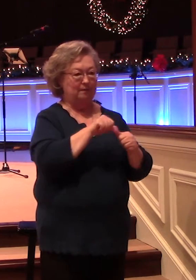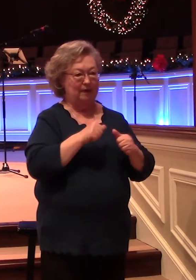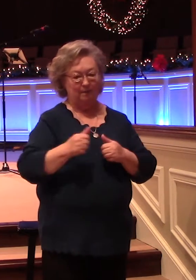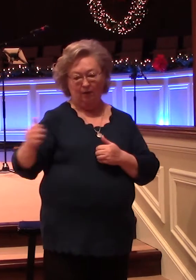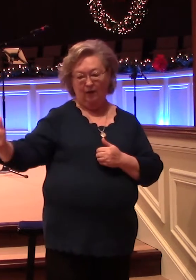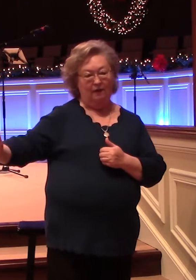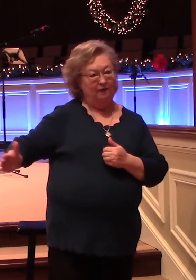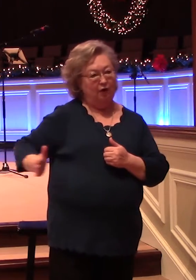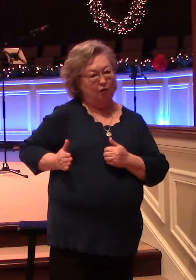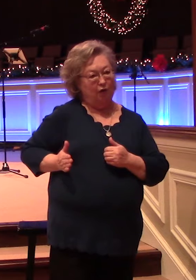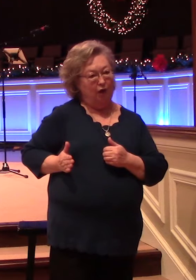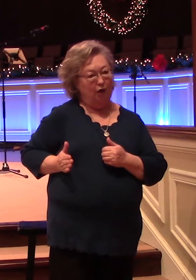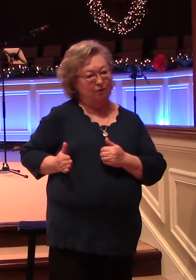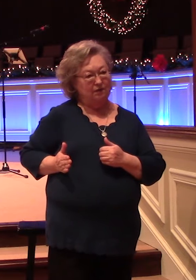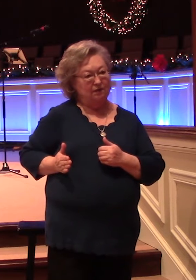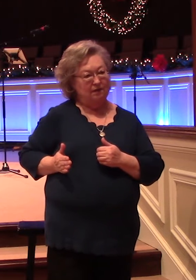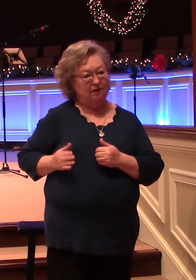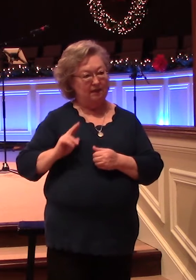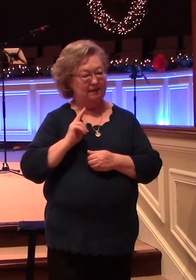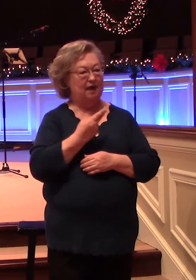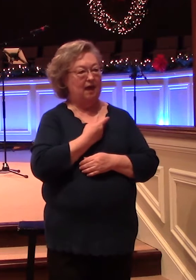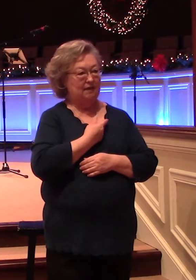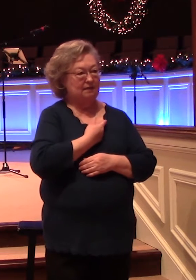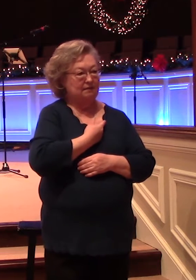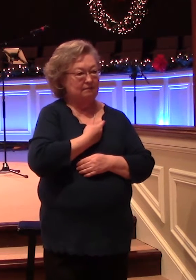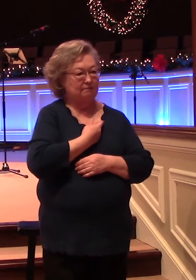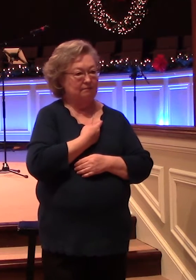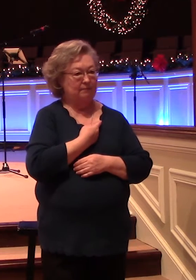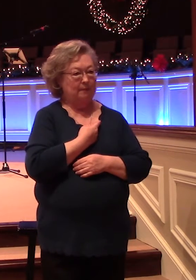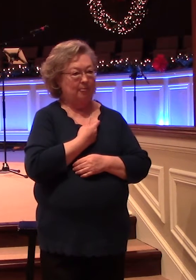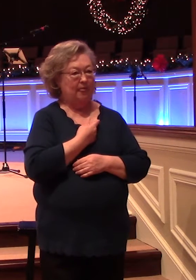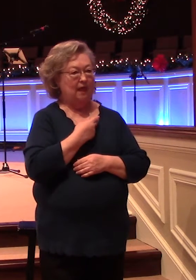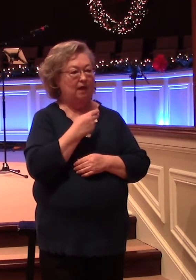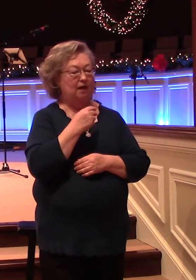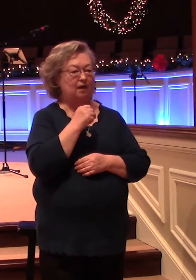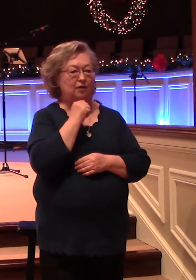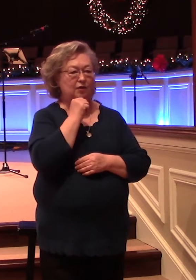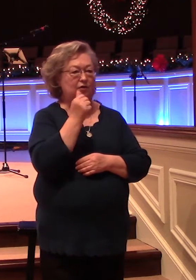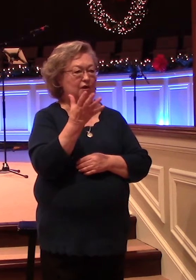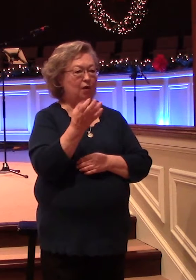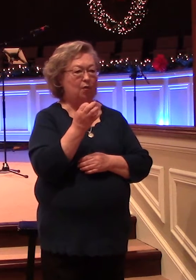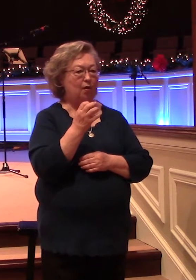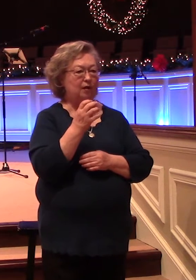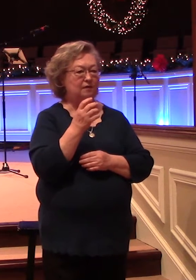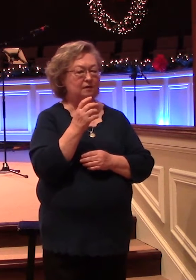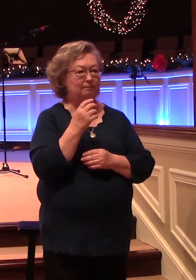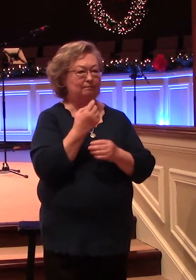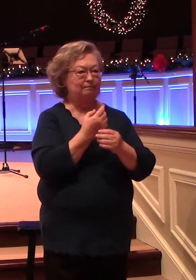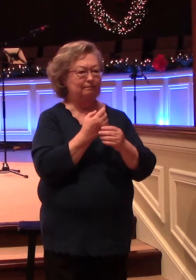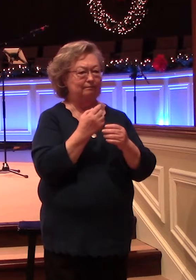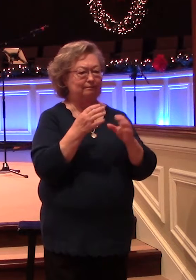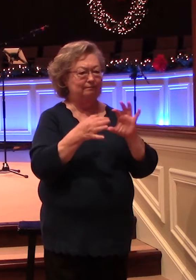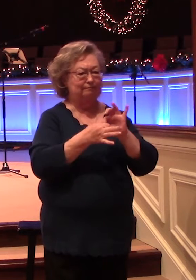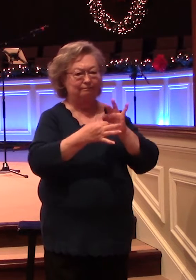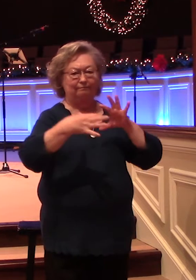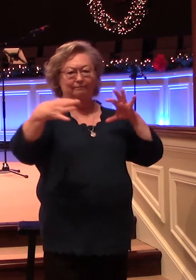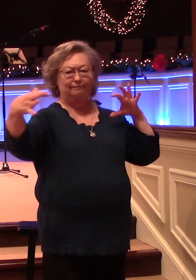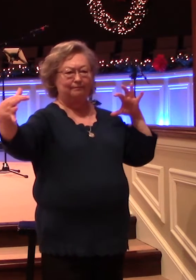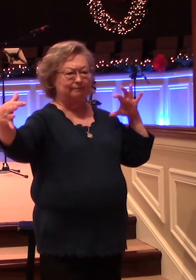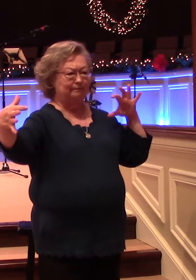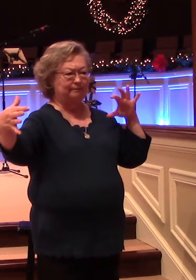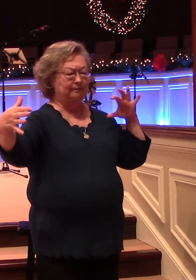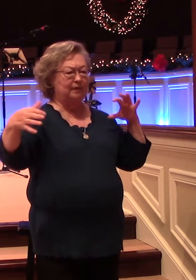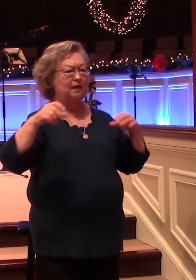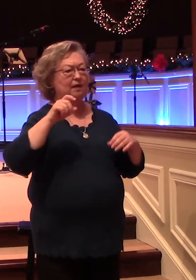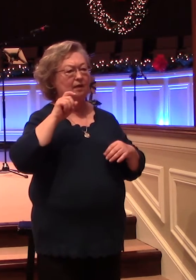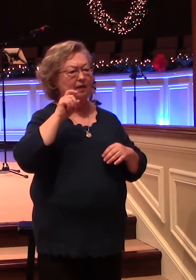attempts at love, again, is that they're sort of disconnected and disembodied. Well, it's easy to love anybody. It's